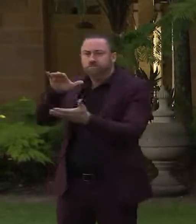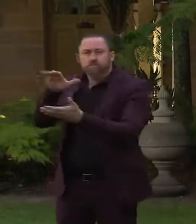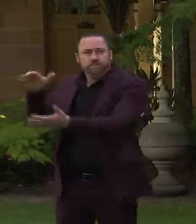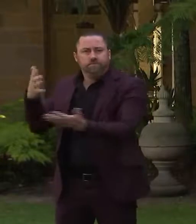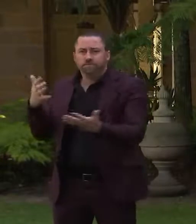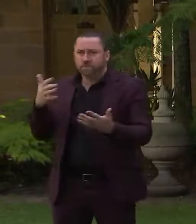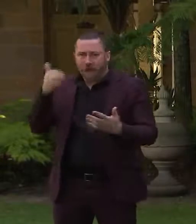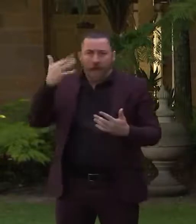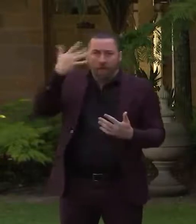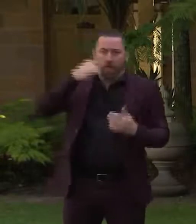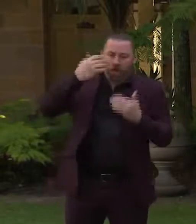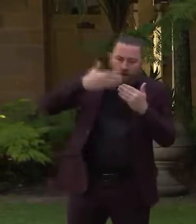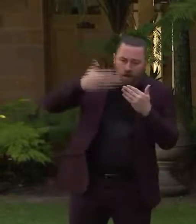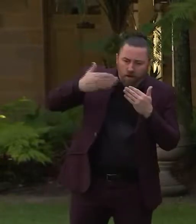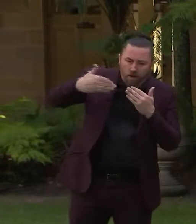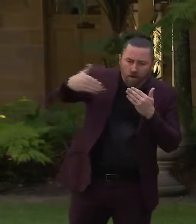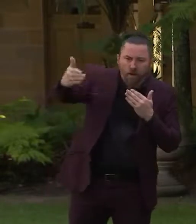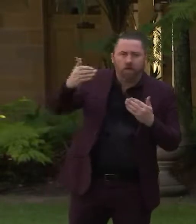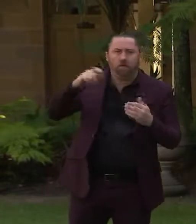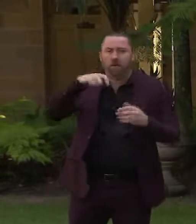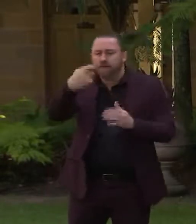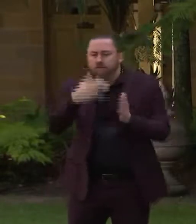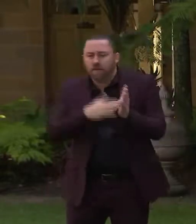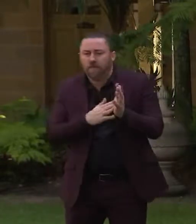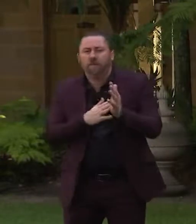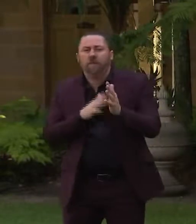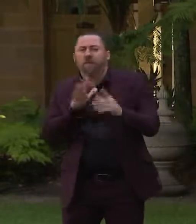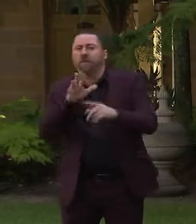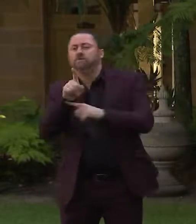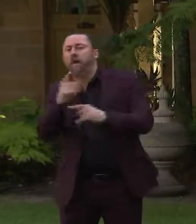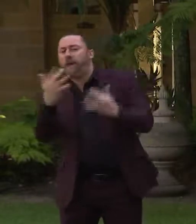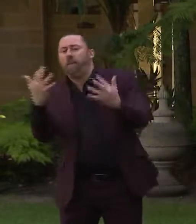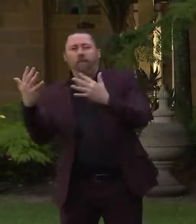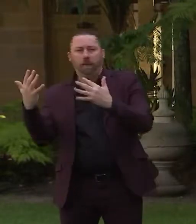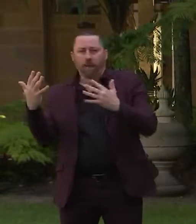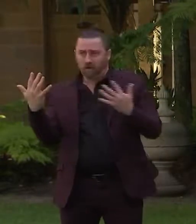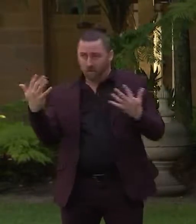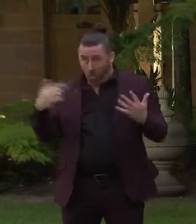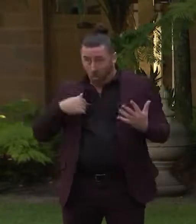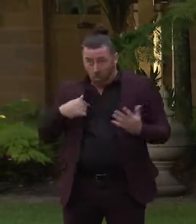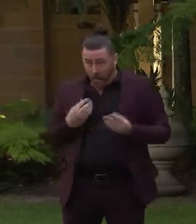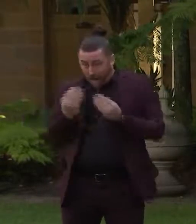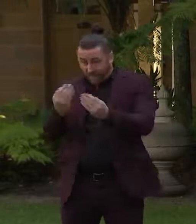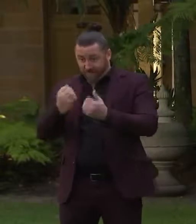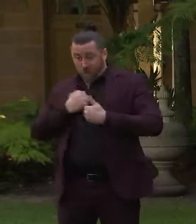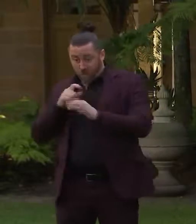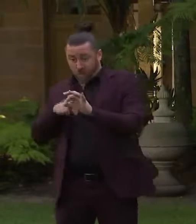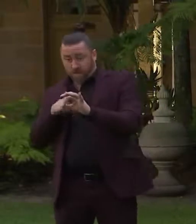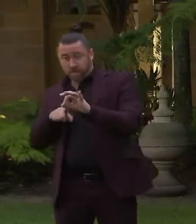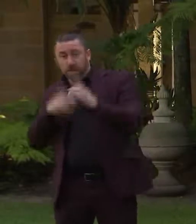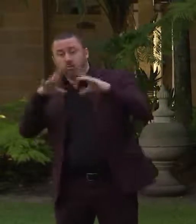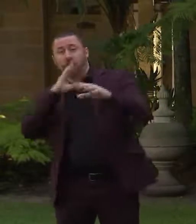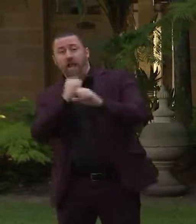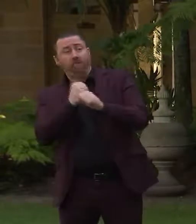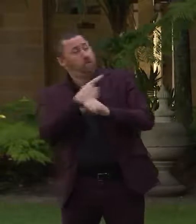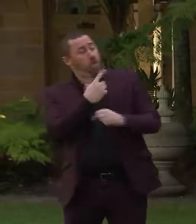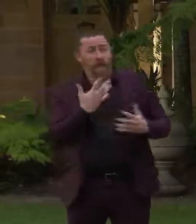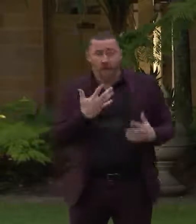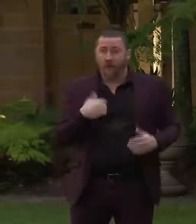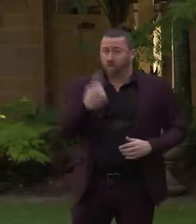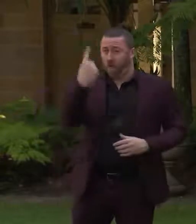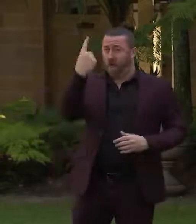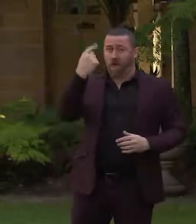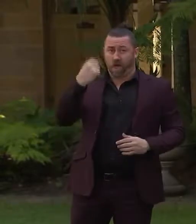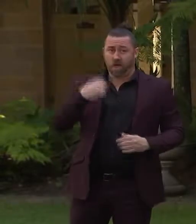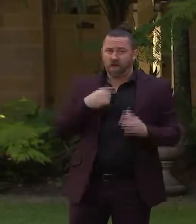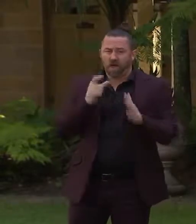and weeks and months. We provide that data, and so should the Commonwealth. I want to specifically address the particularly offensive remarks